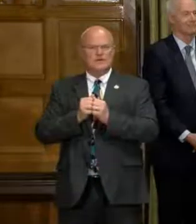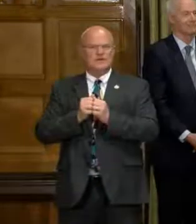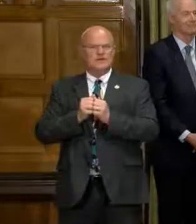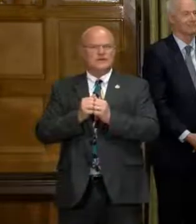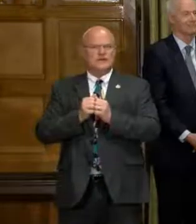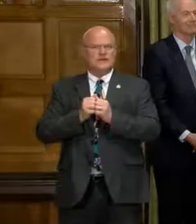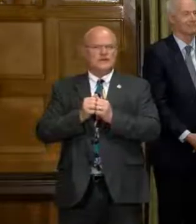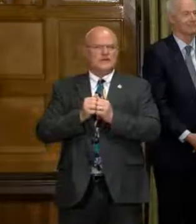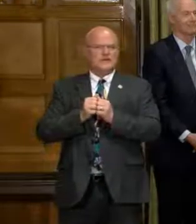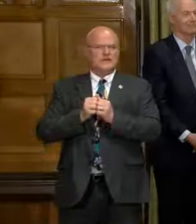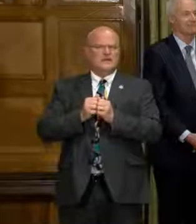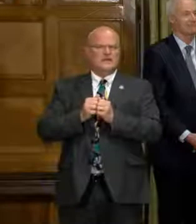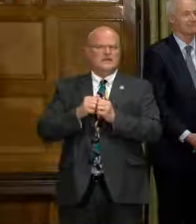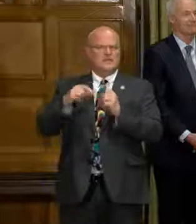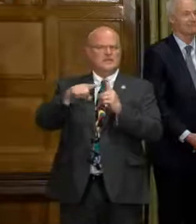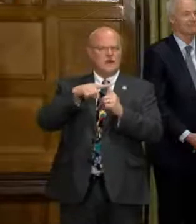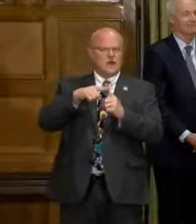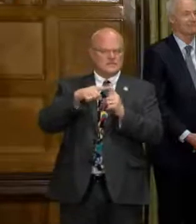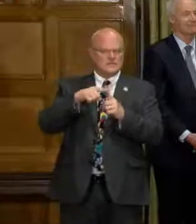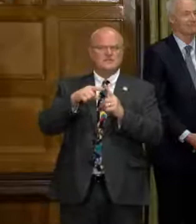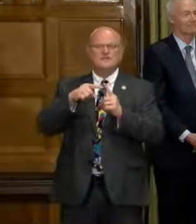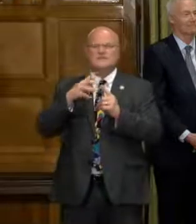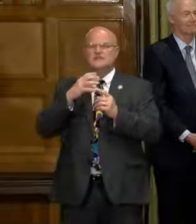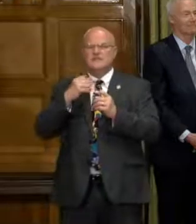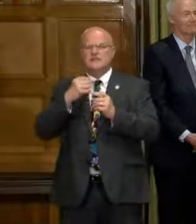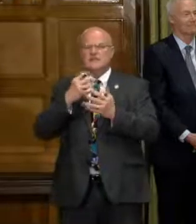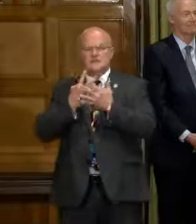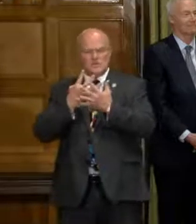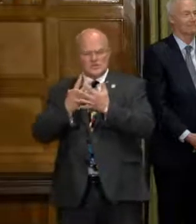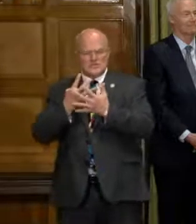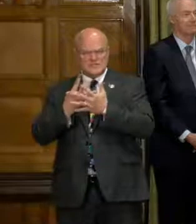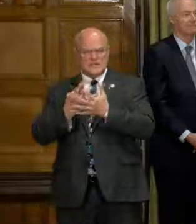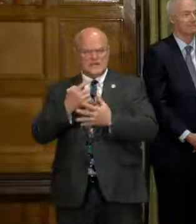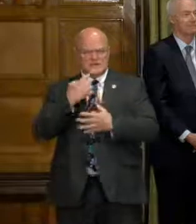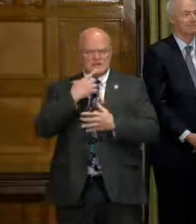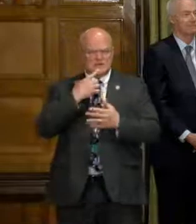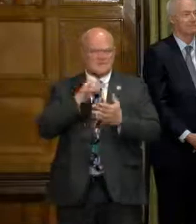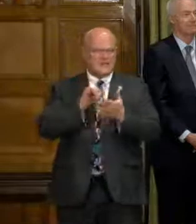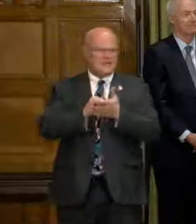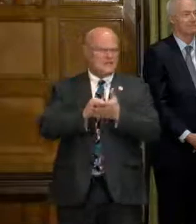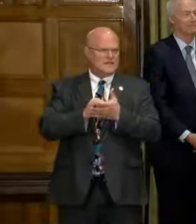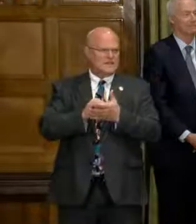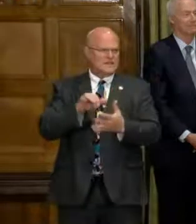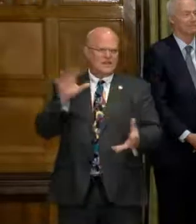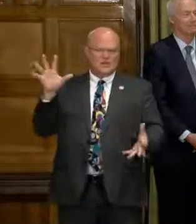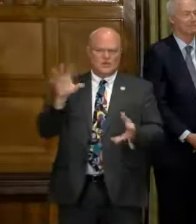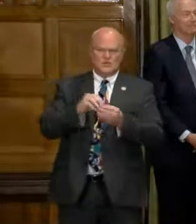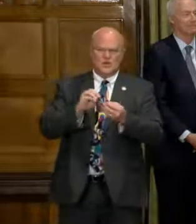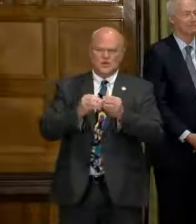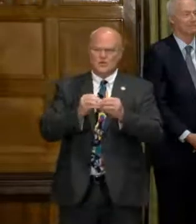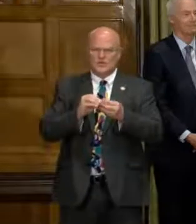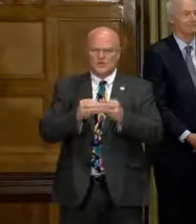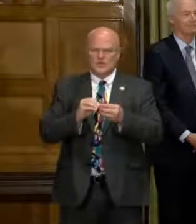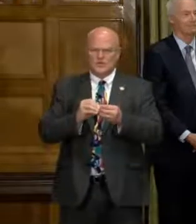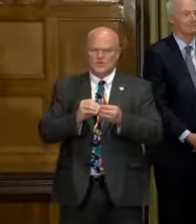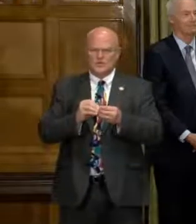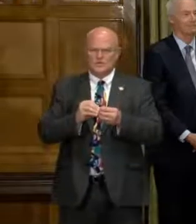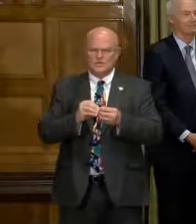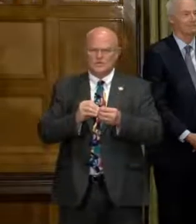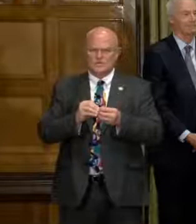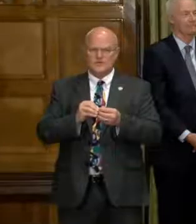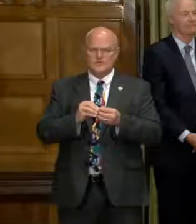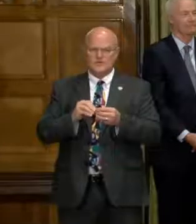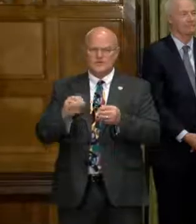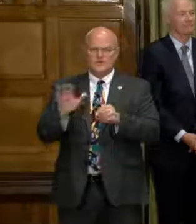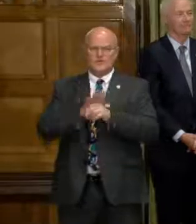burst and positives in Cummings? And you said the total numbers didn't, the total